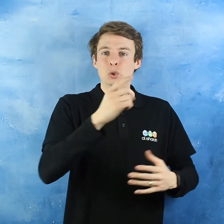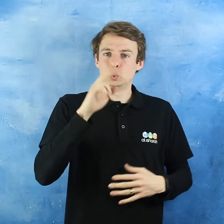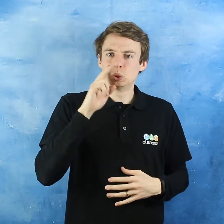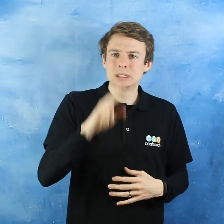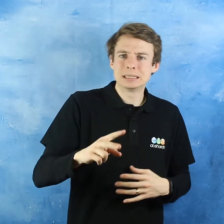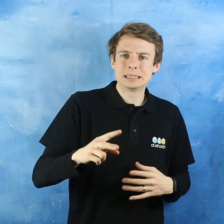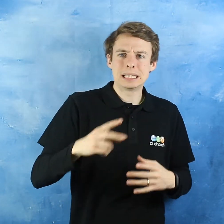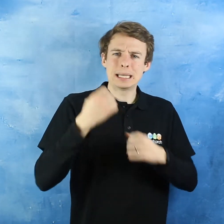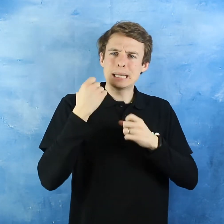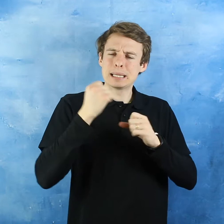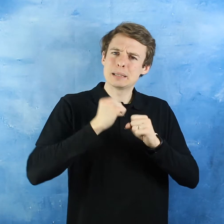is nothing happening.